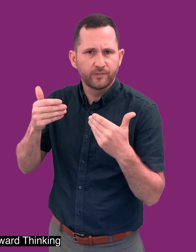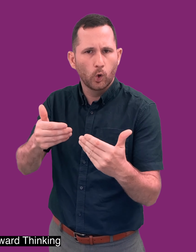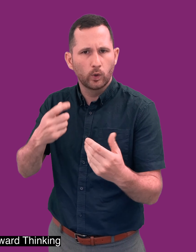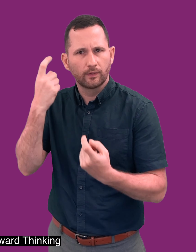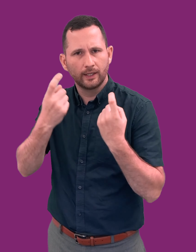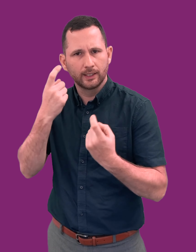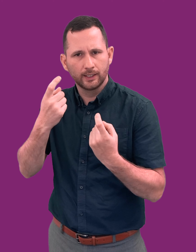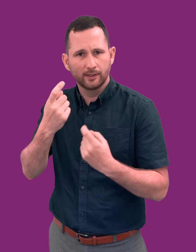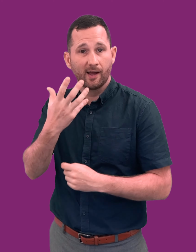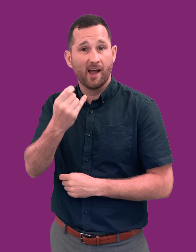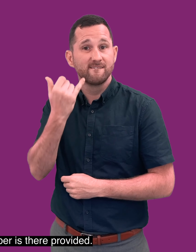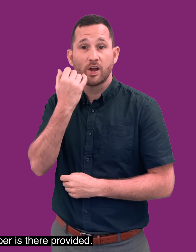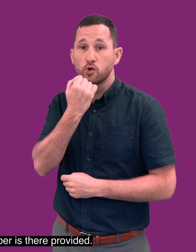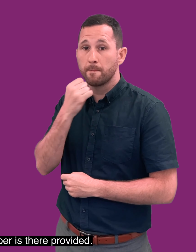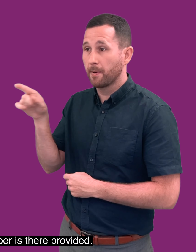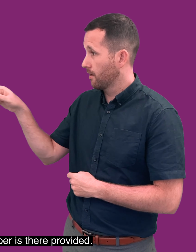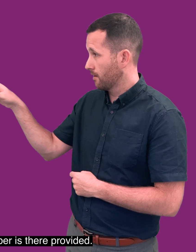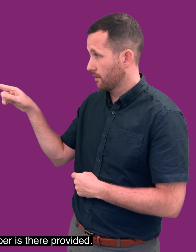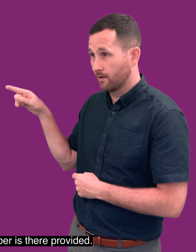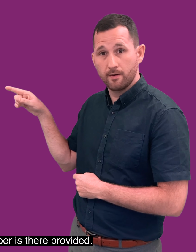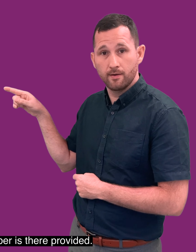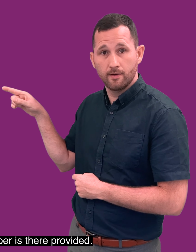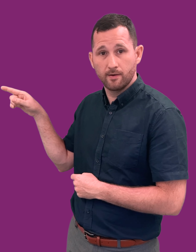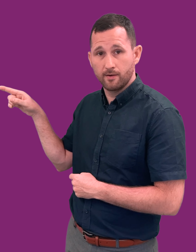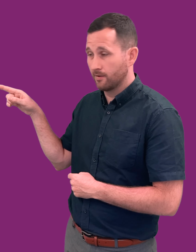Thinking, and the phone number is there provided.